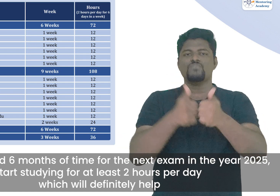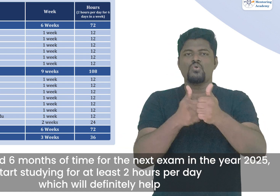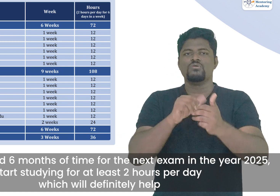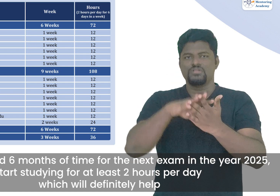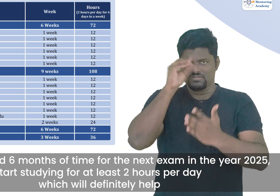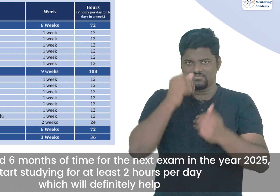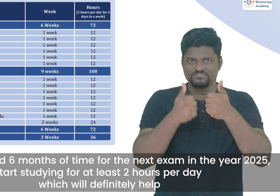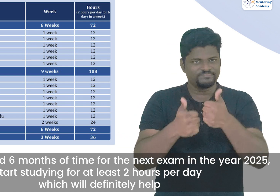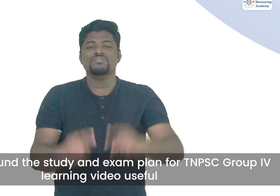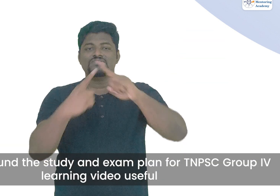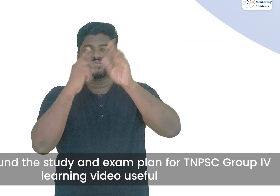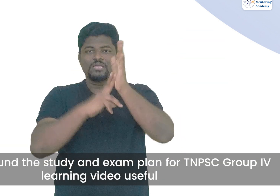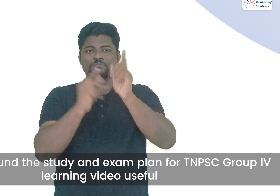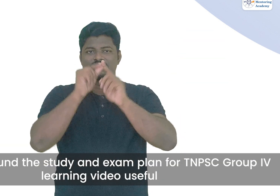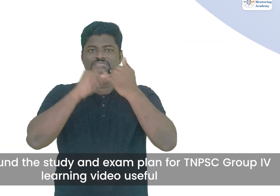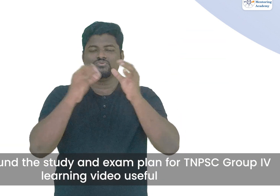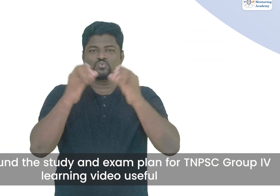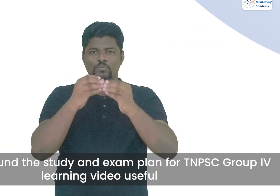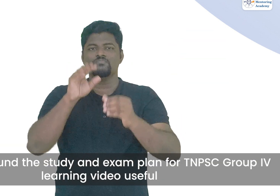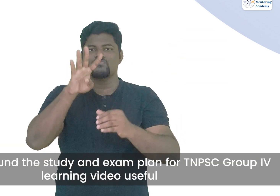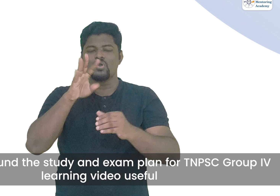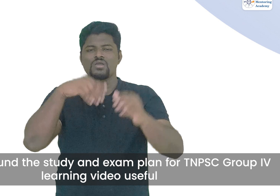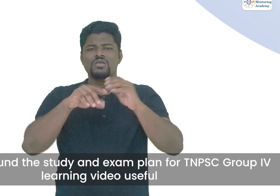help. I hope you found the study and exam plan for